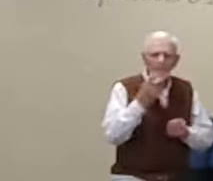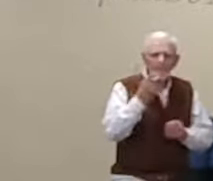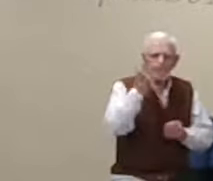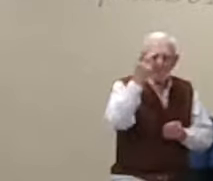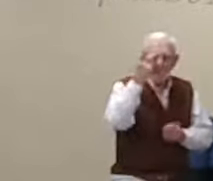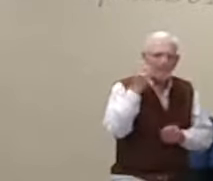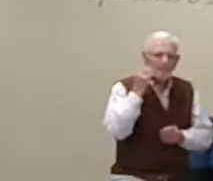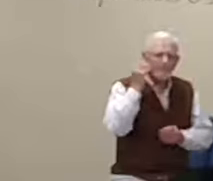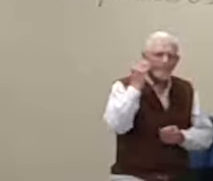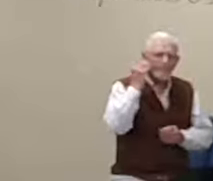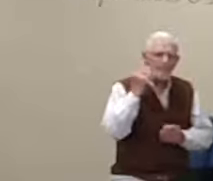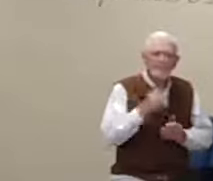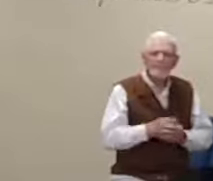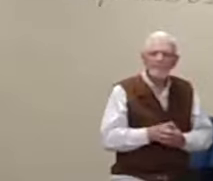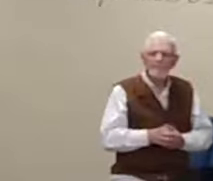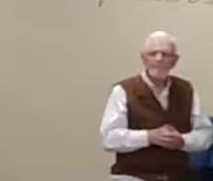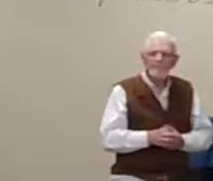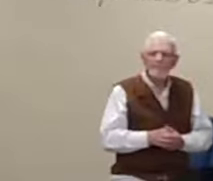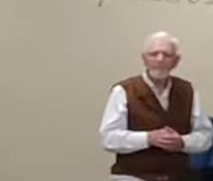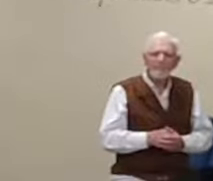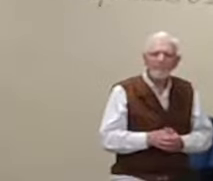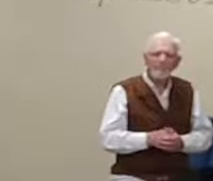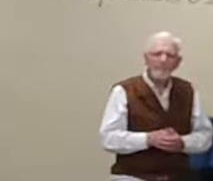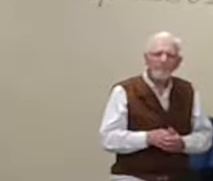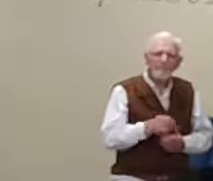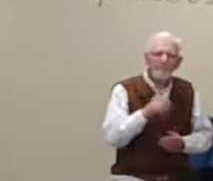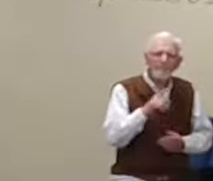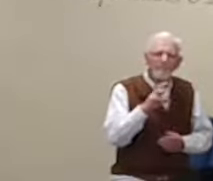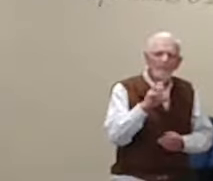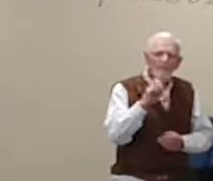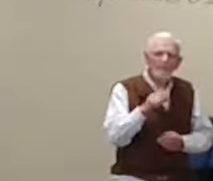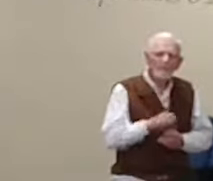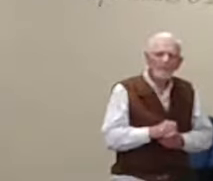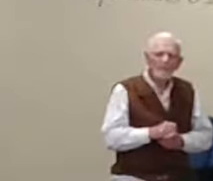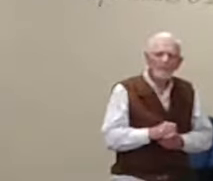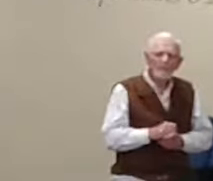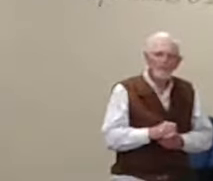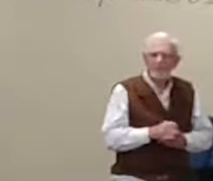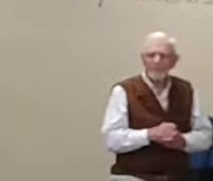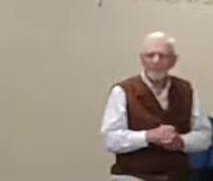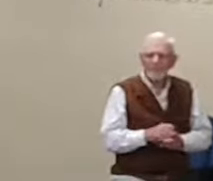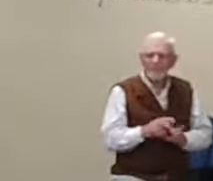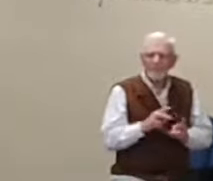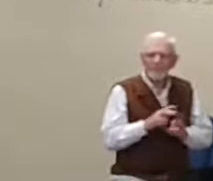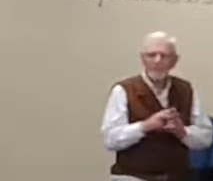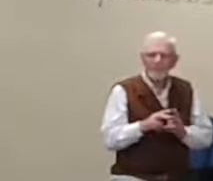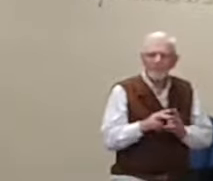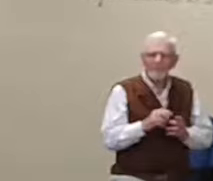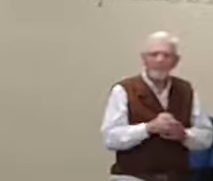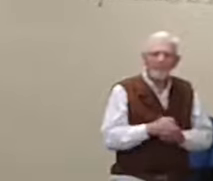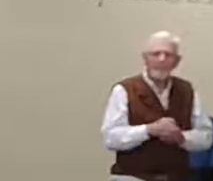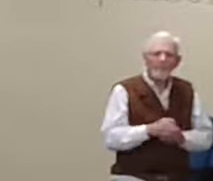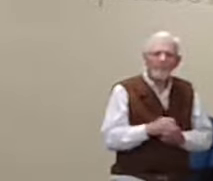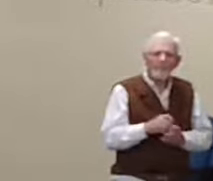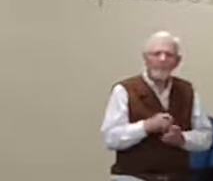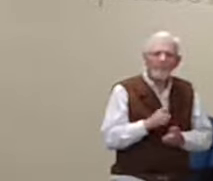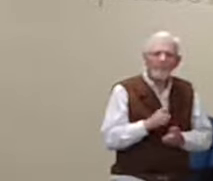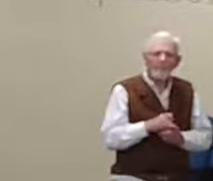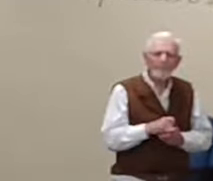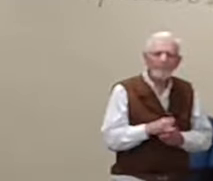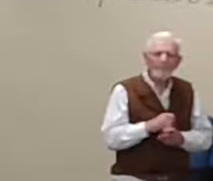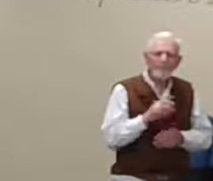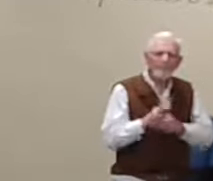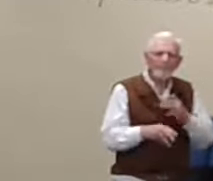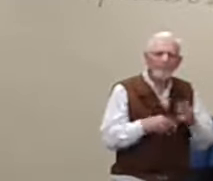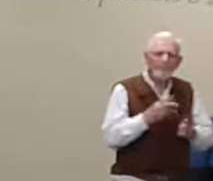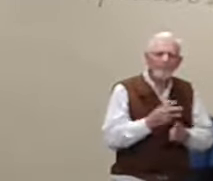home, there would be holdovers from the world, from